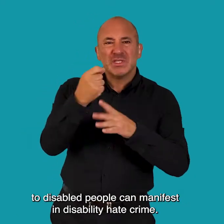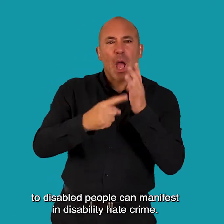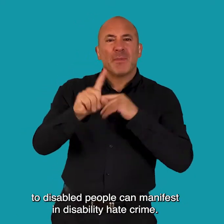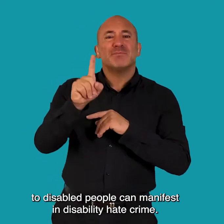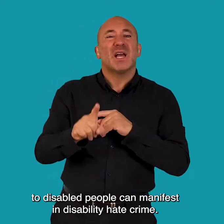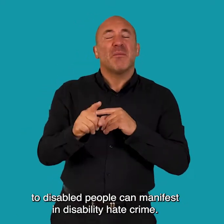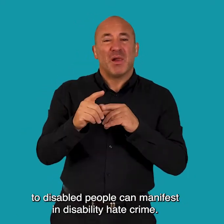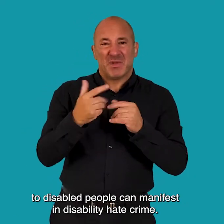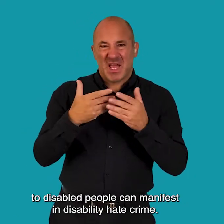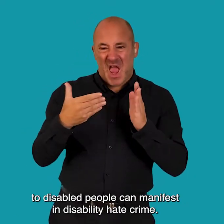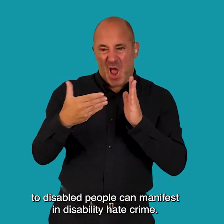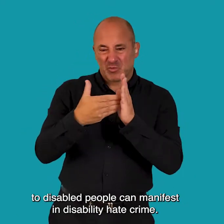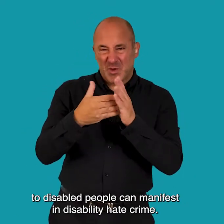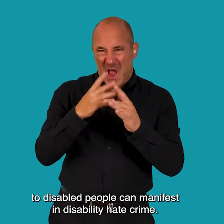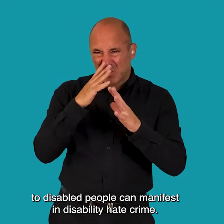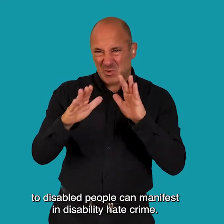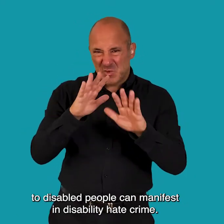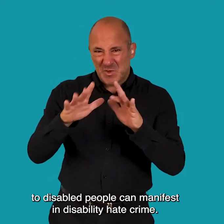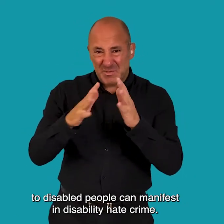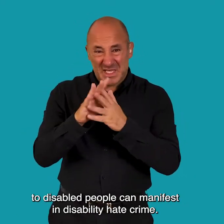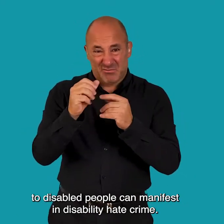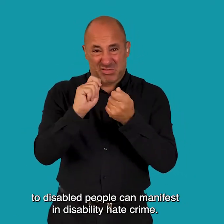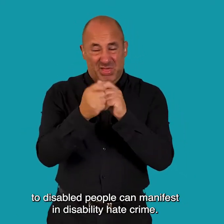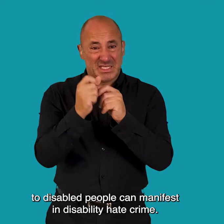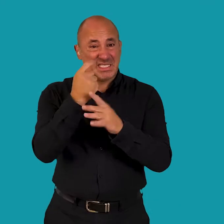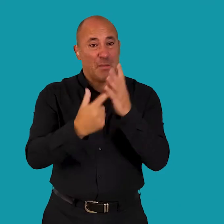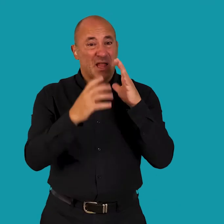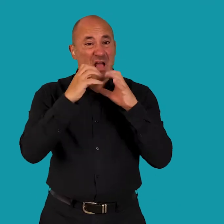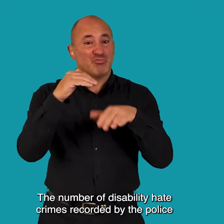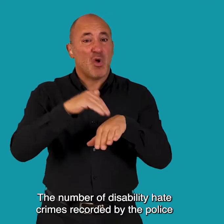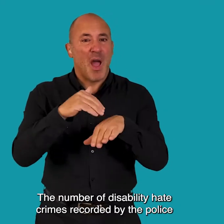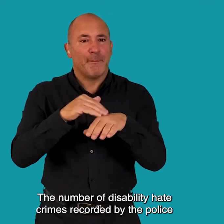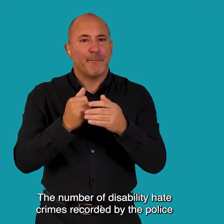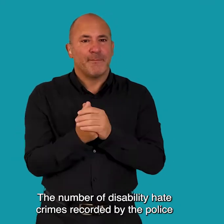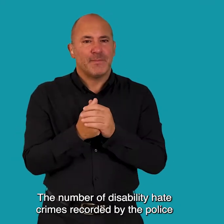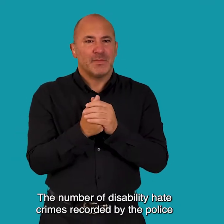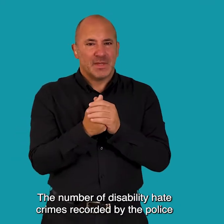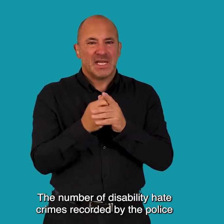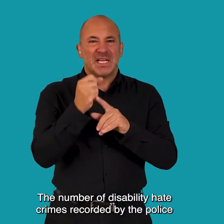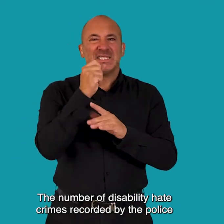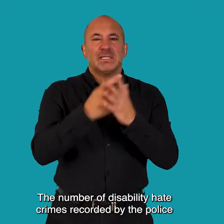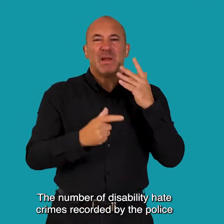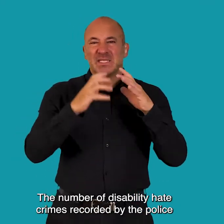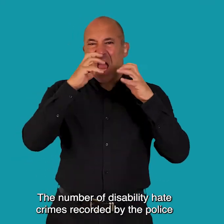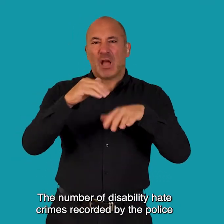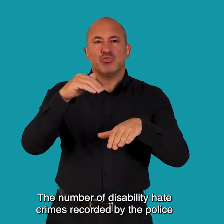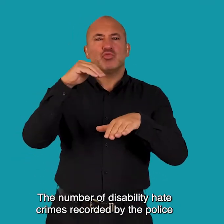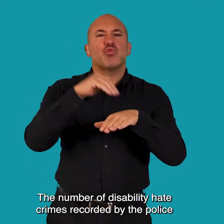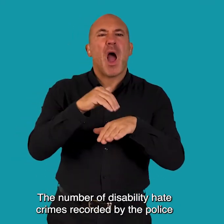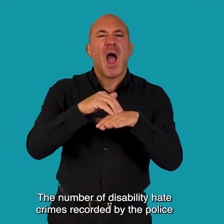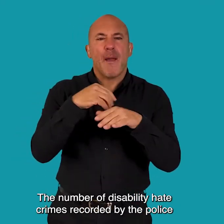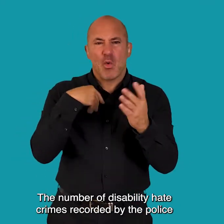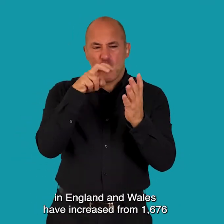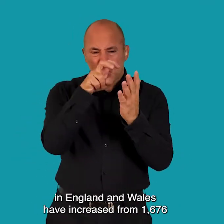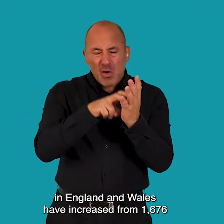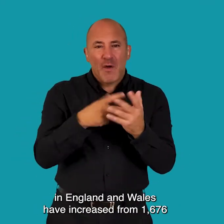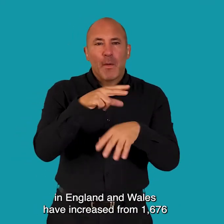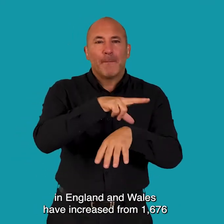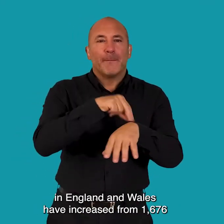can manifest in disability hate crime. The number of disability hate crimes recorded by the police in England and